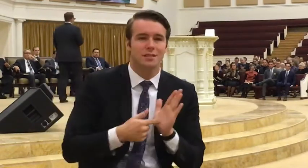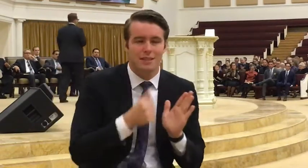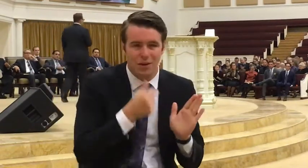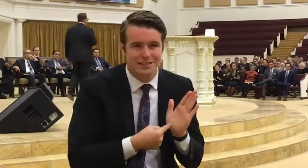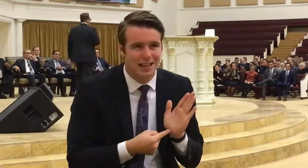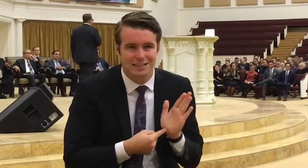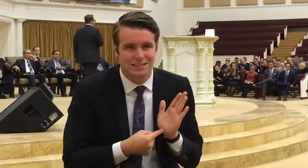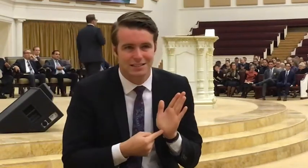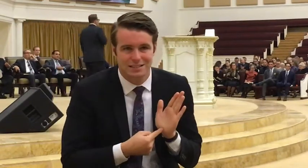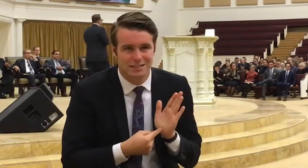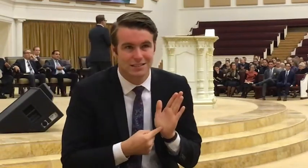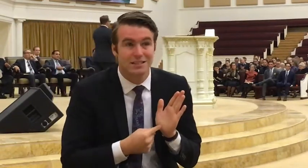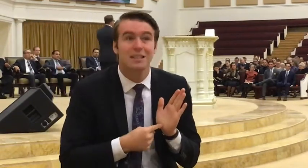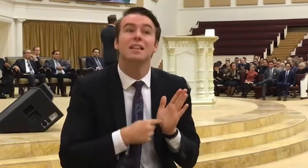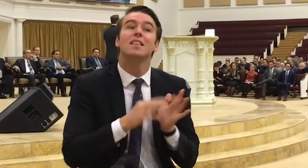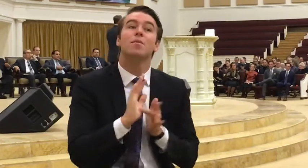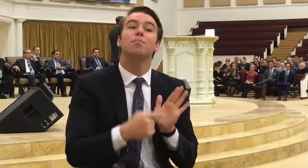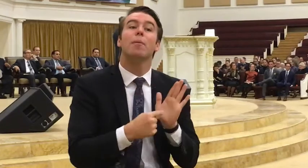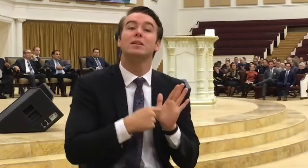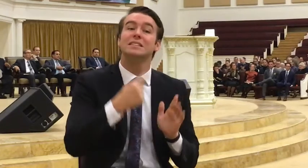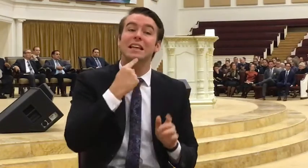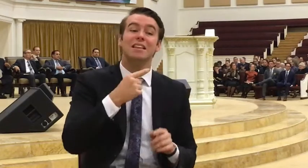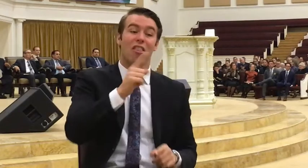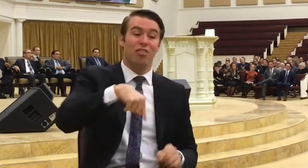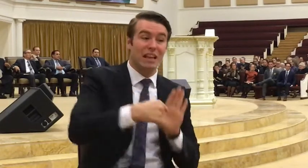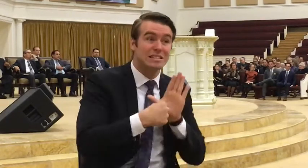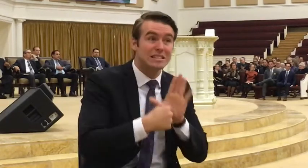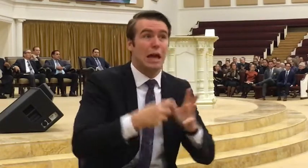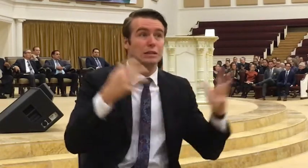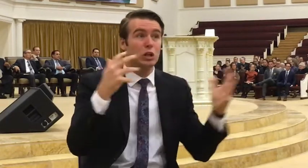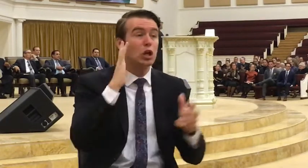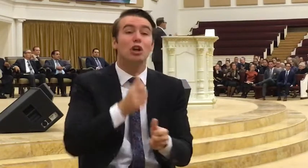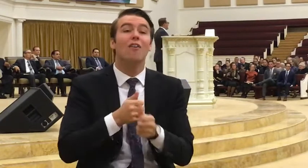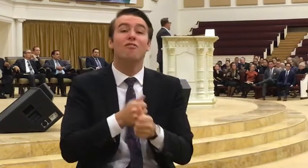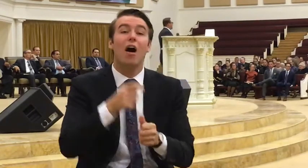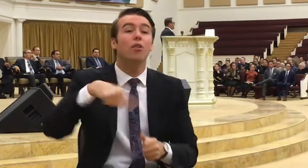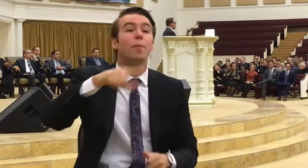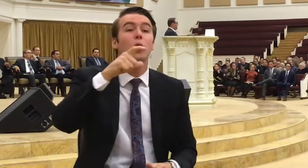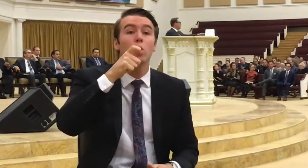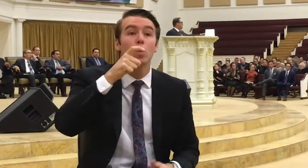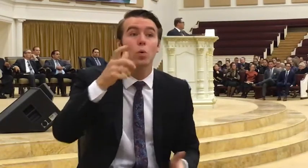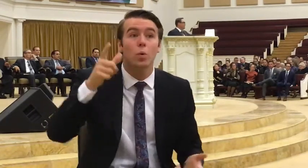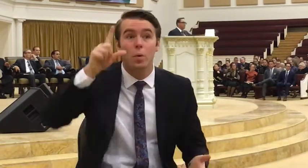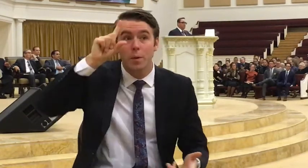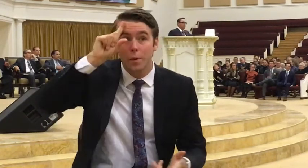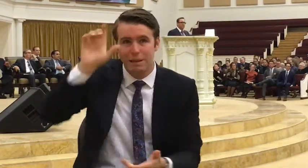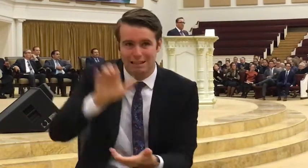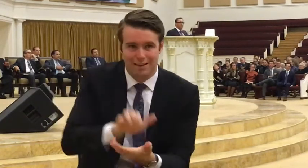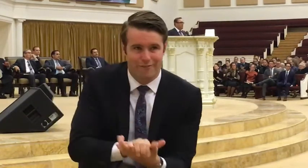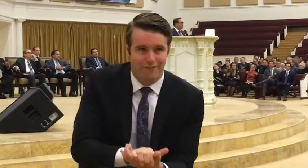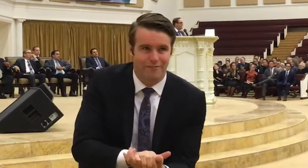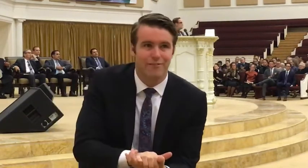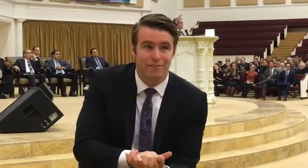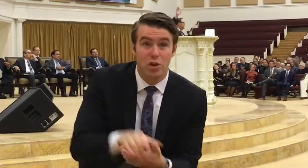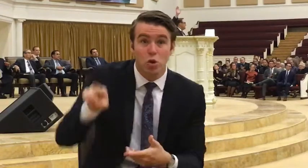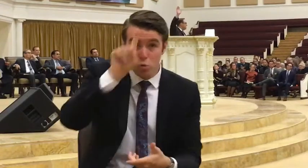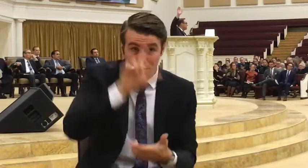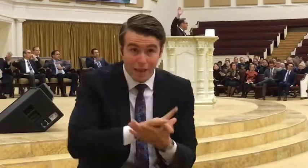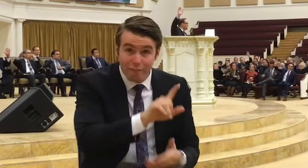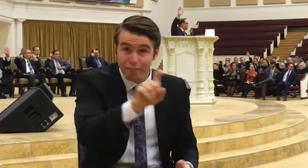No. These signs shall follow them that believe. How many